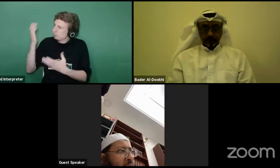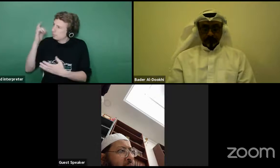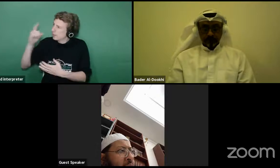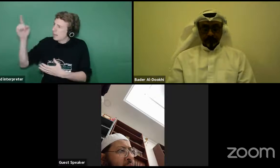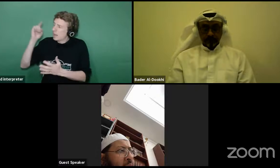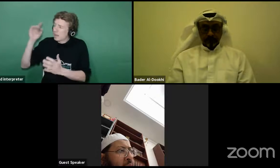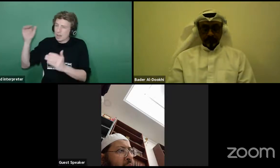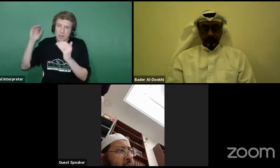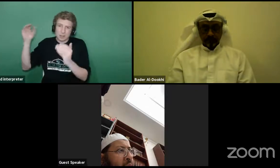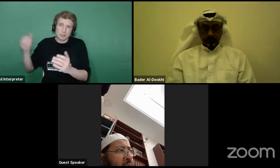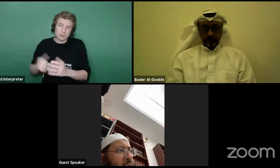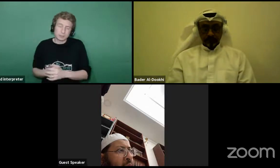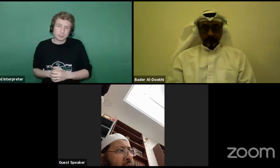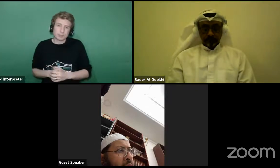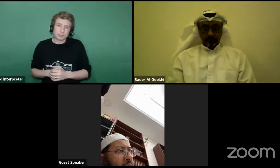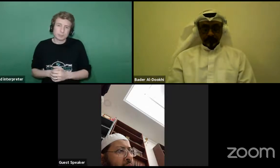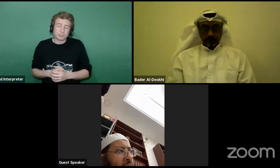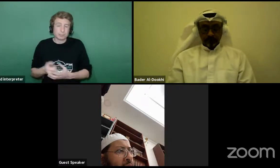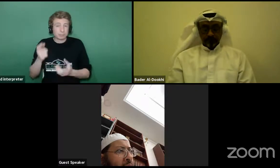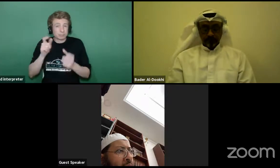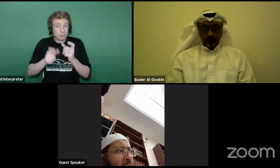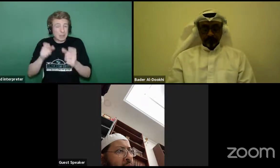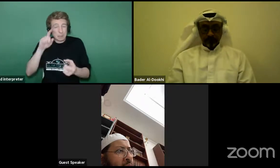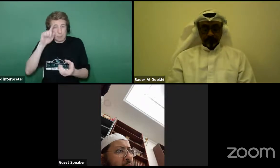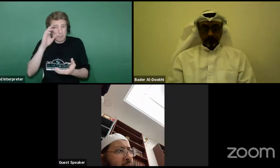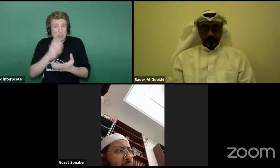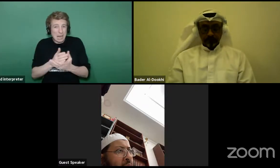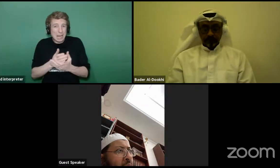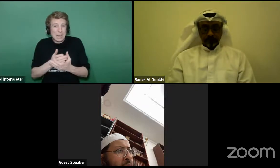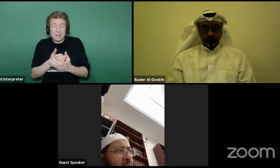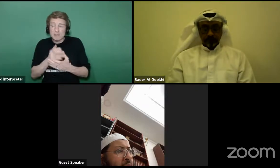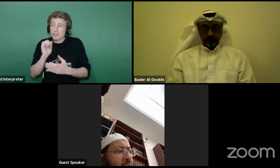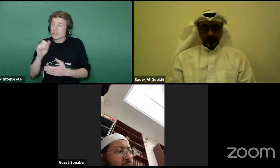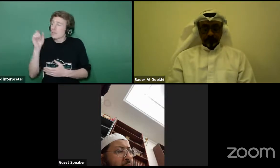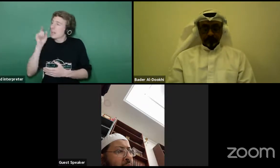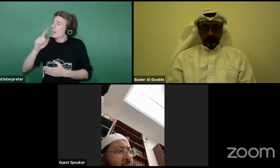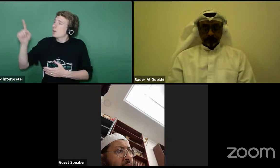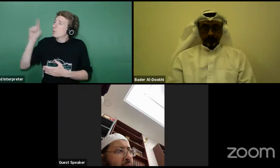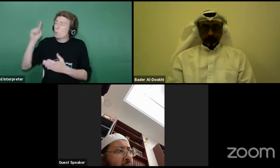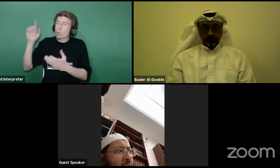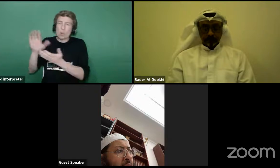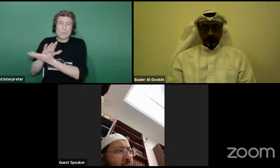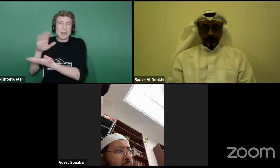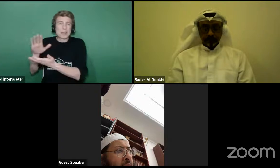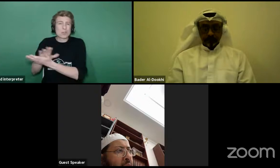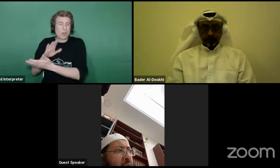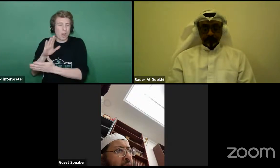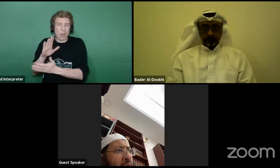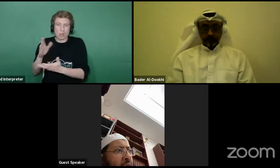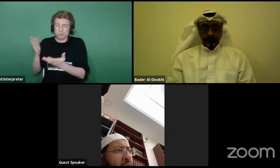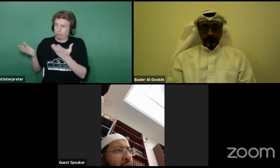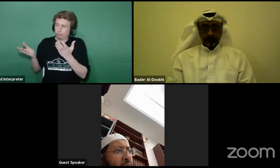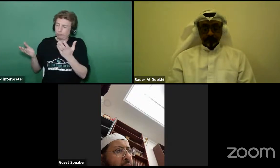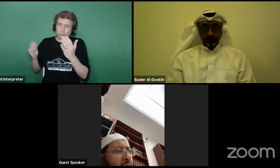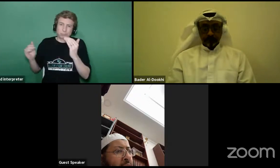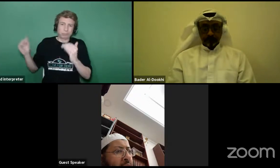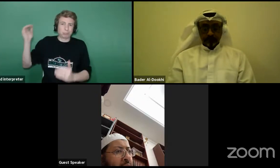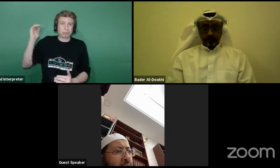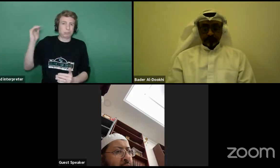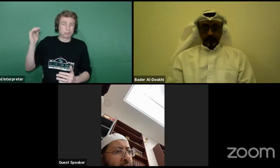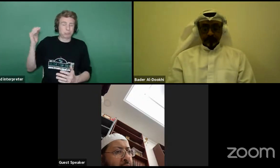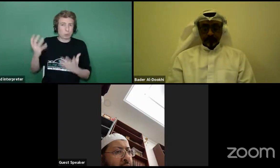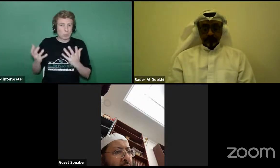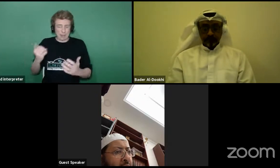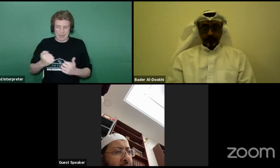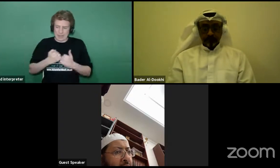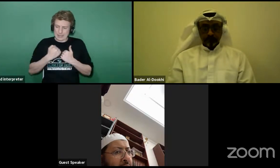they put forward while they are fasting the pleasure of their Lord over and above the pleasure of their own selves.